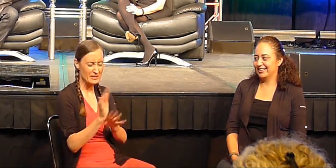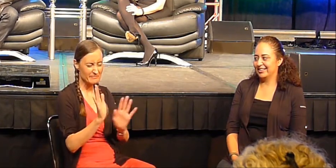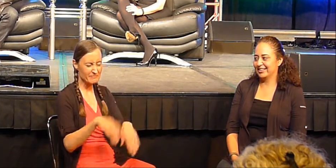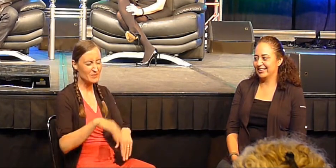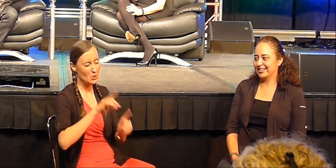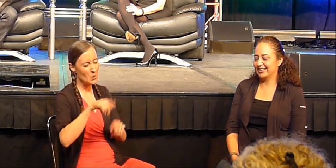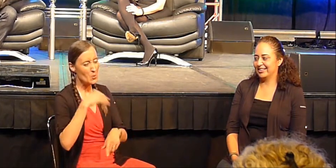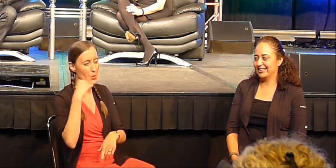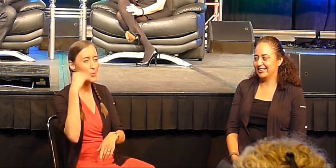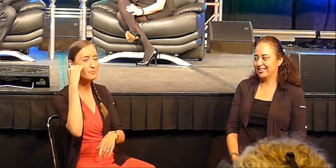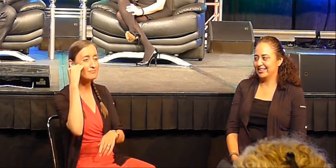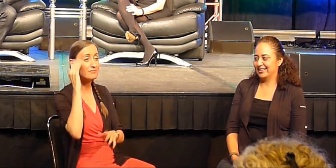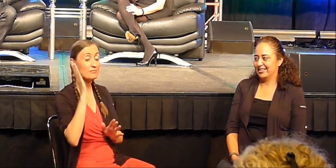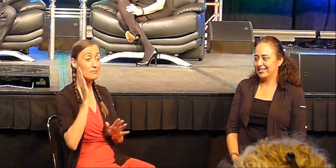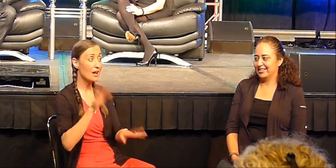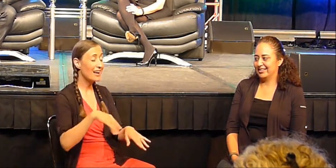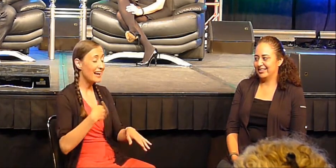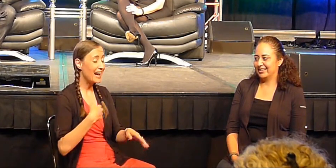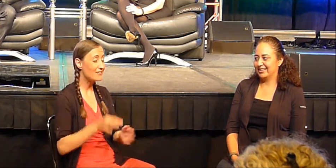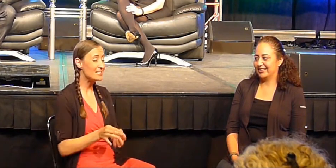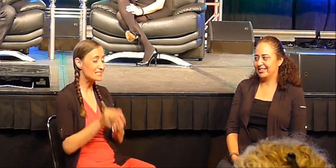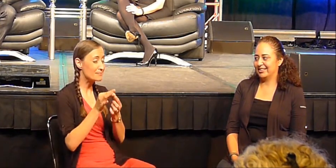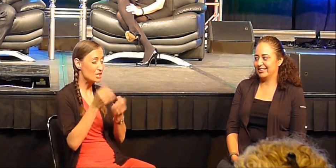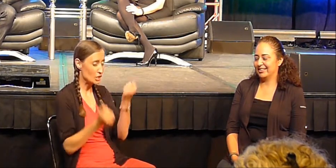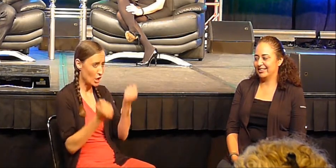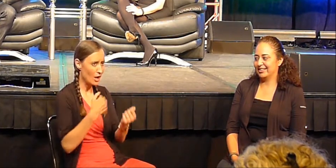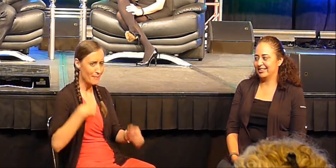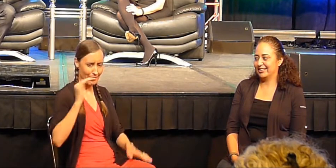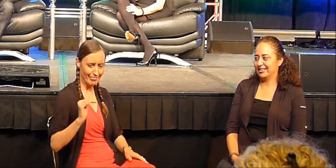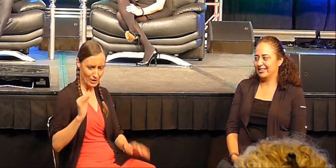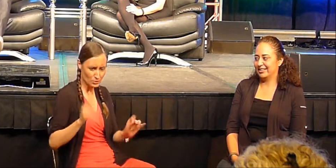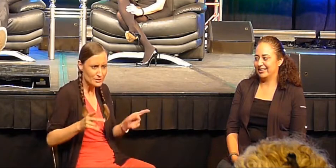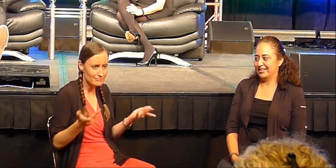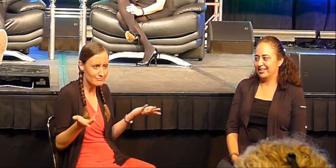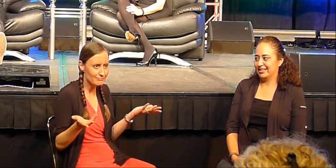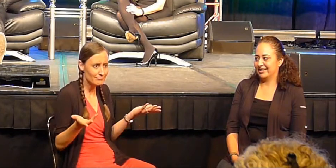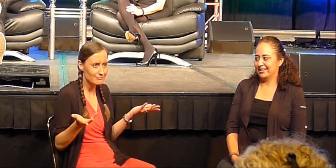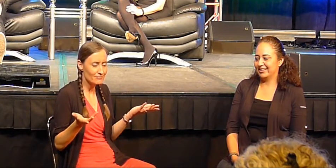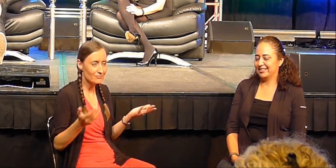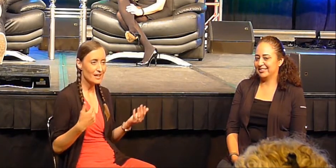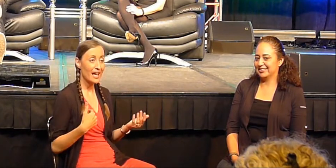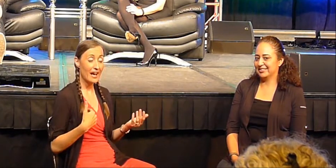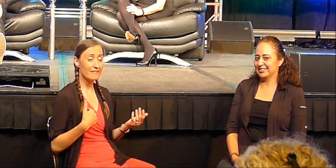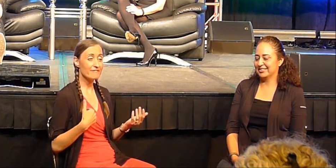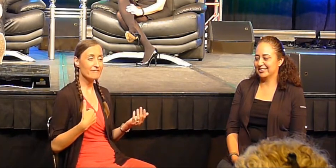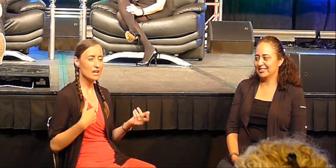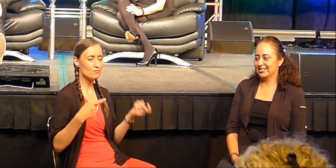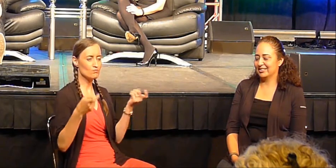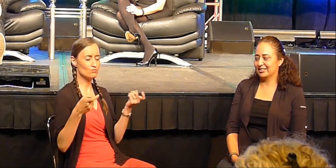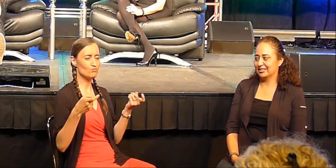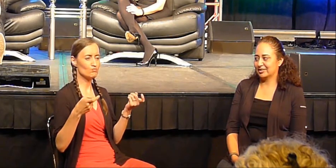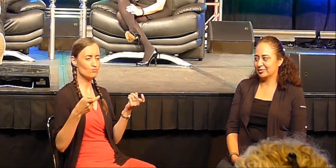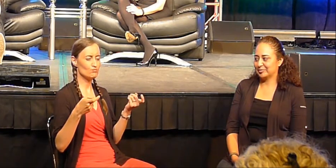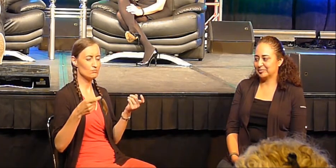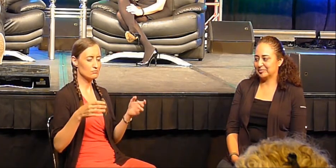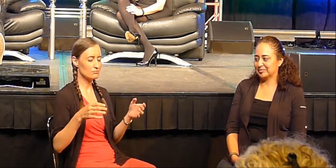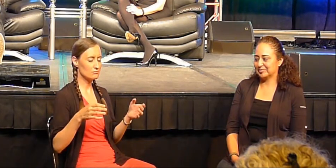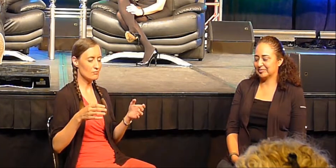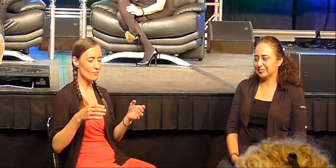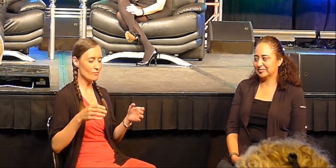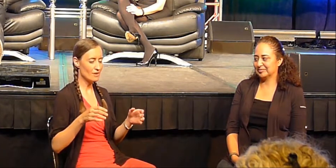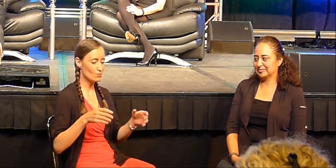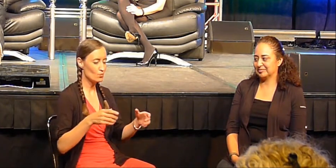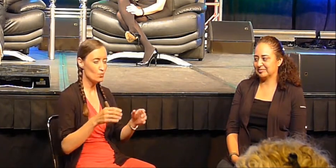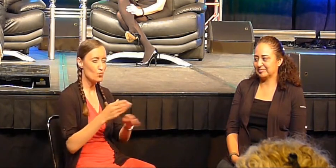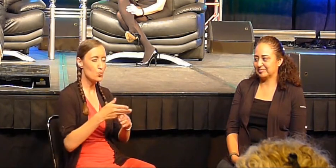to go home. Now I have a special modified car. Because I'm small, I've got little pieces of wood strapped to my